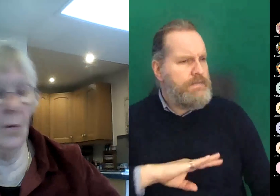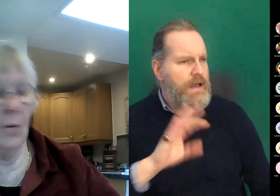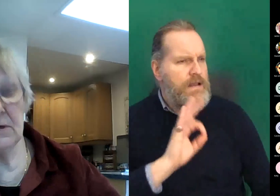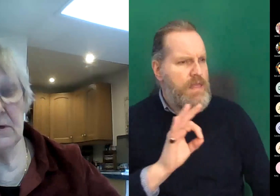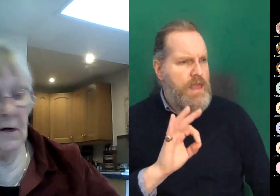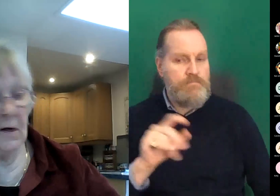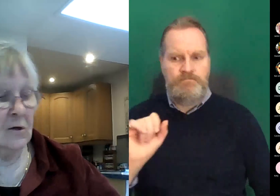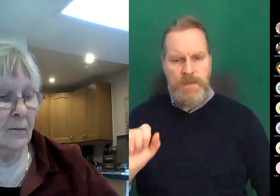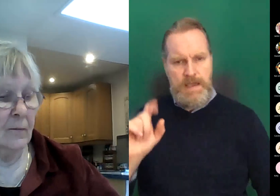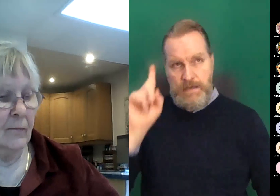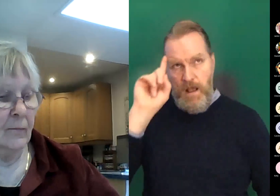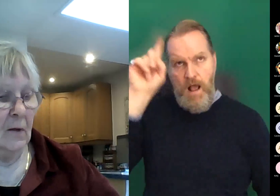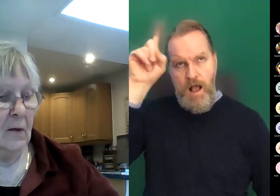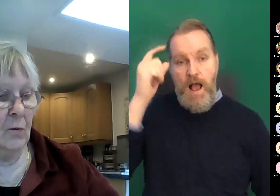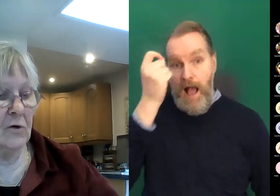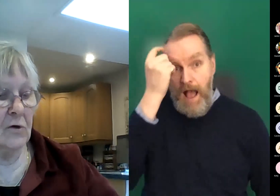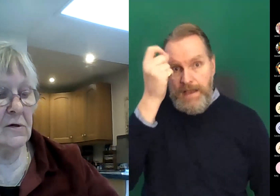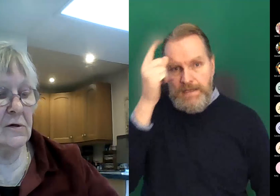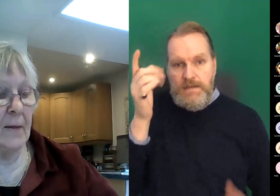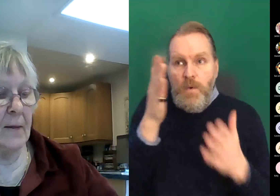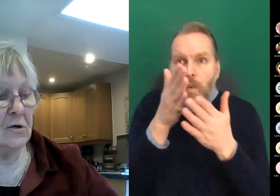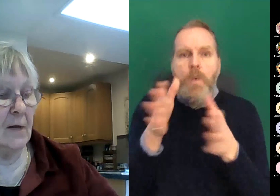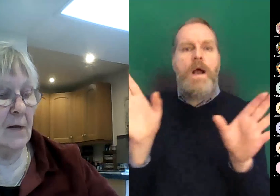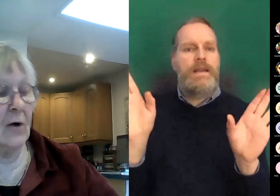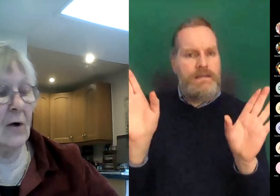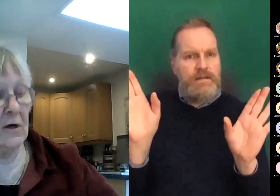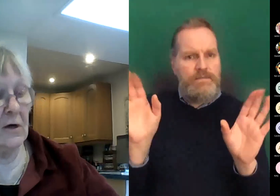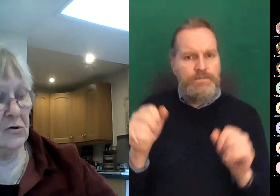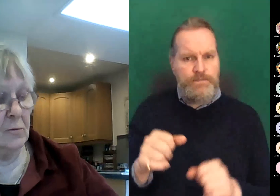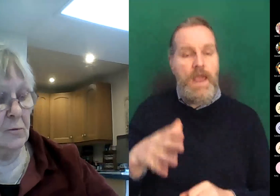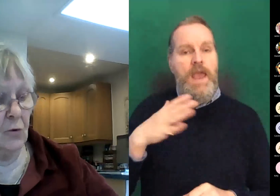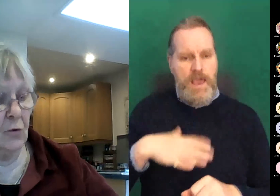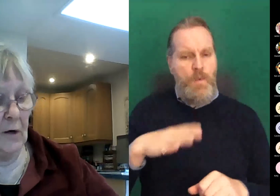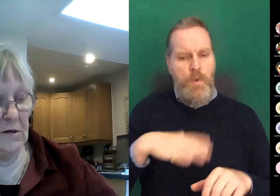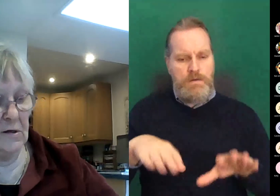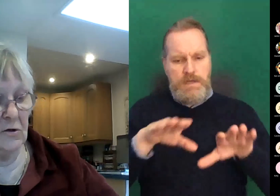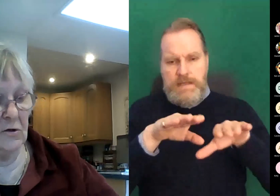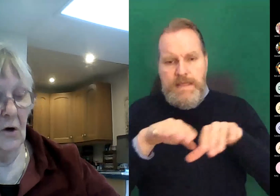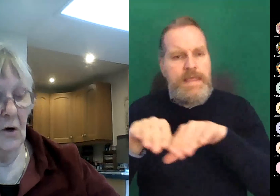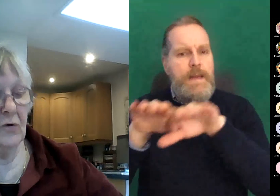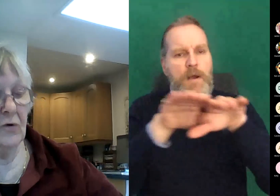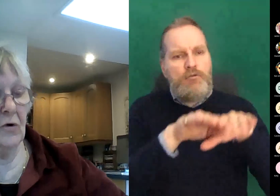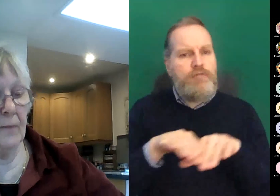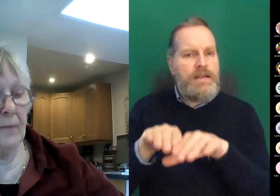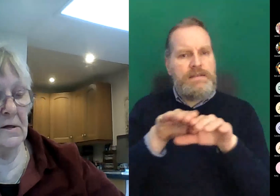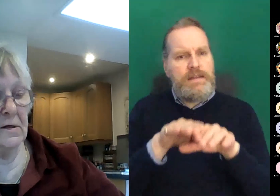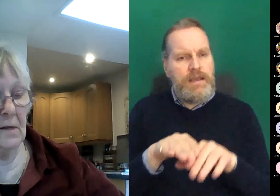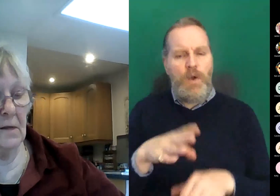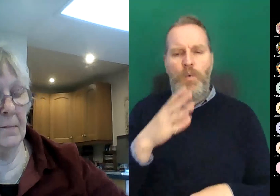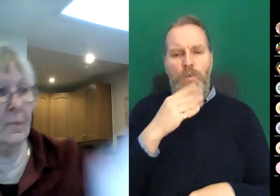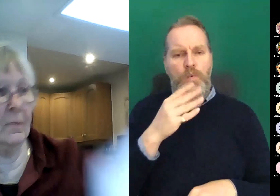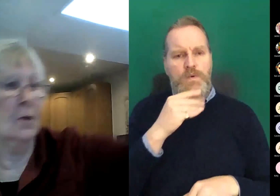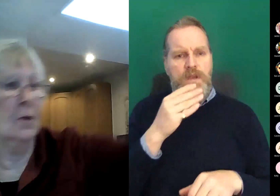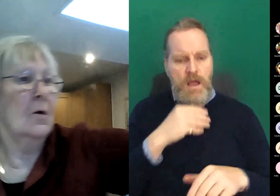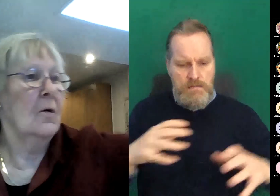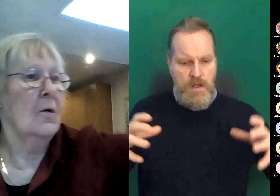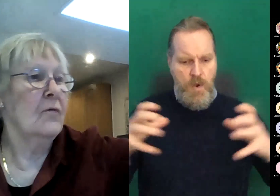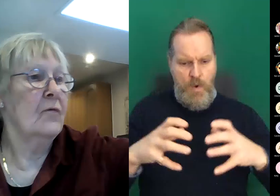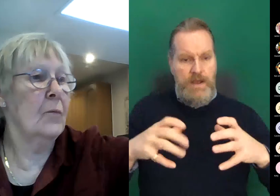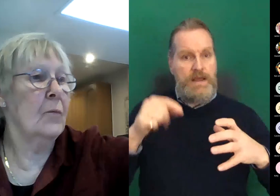a wider stage. He wanted to establish a democratic consumer organisation controlled by disabled